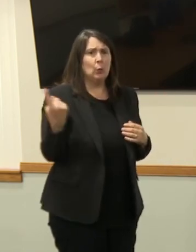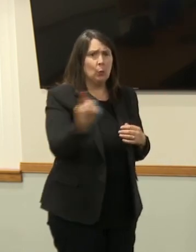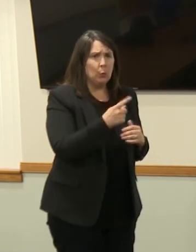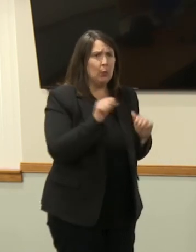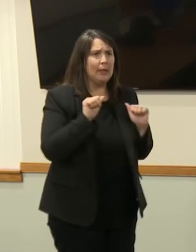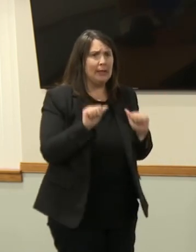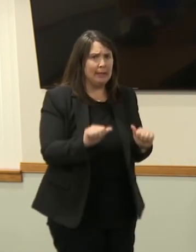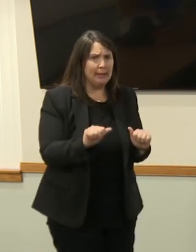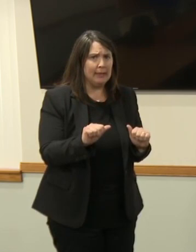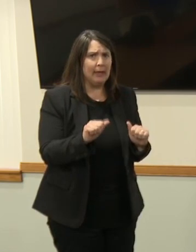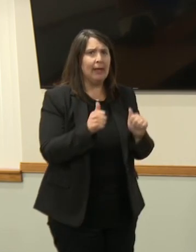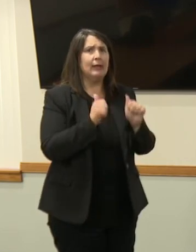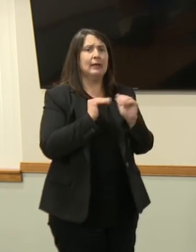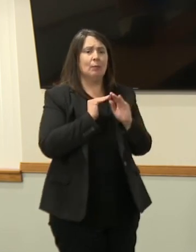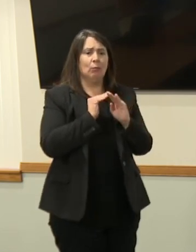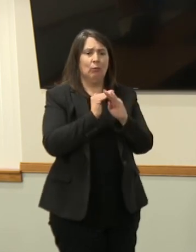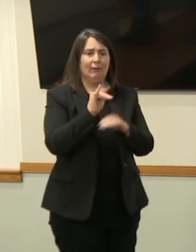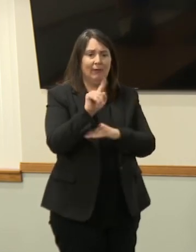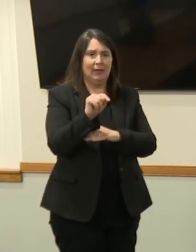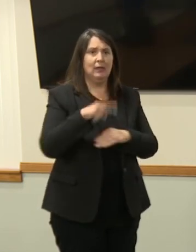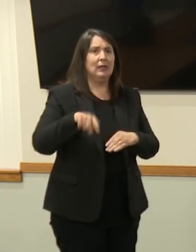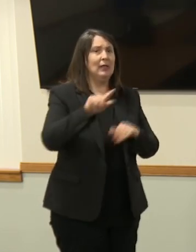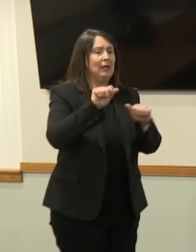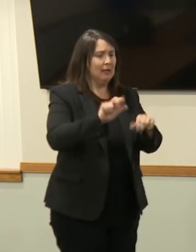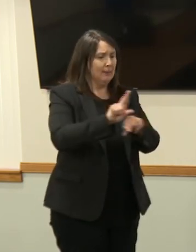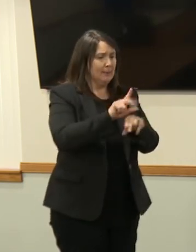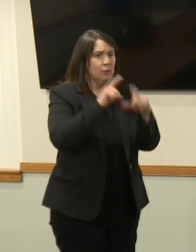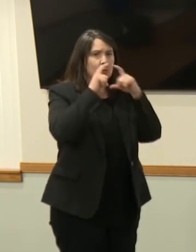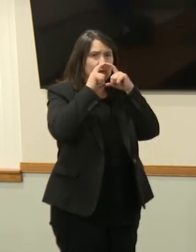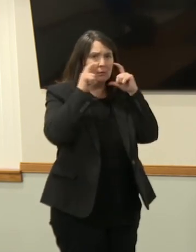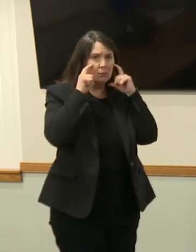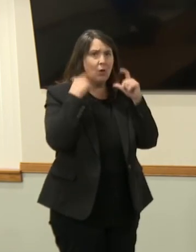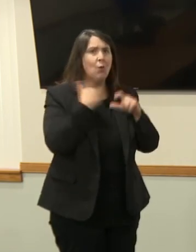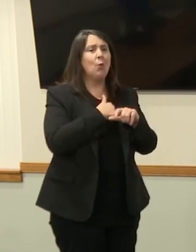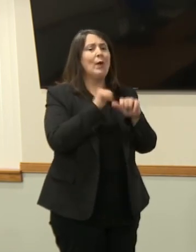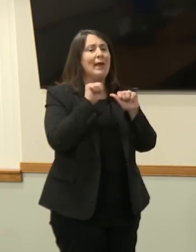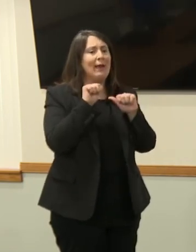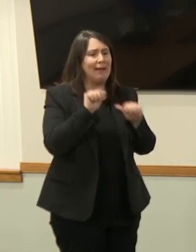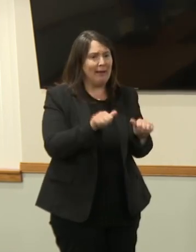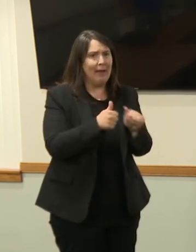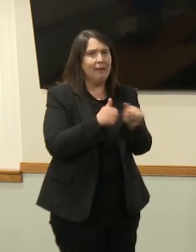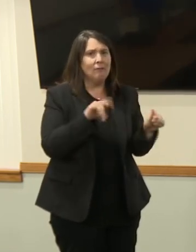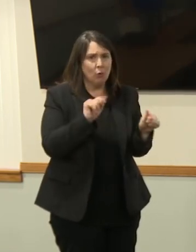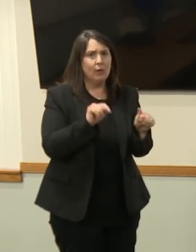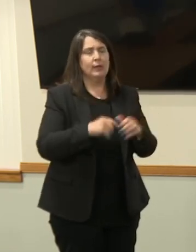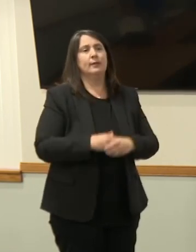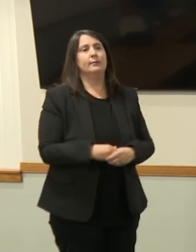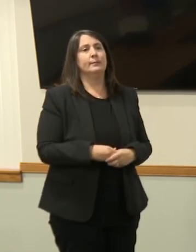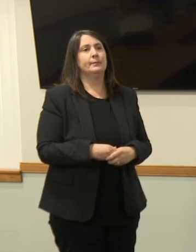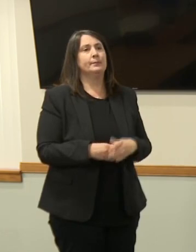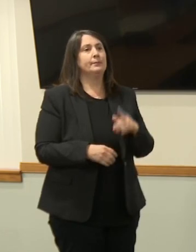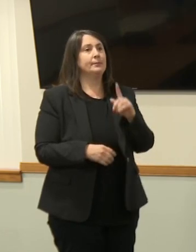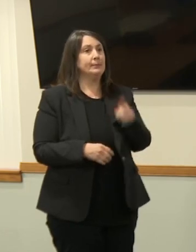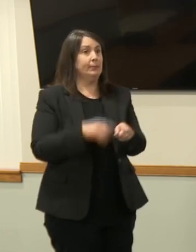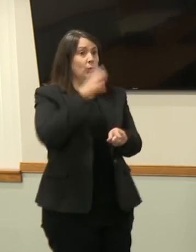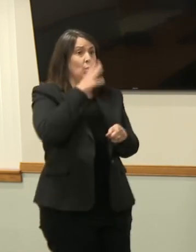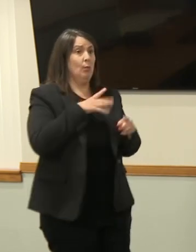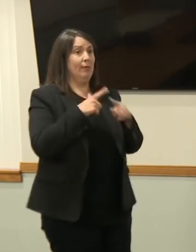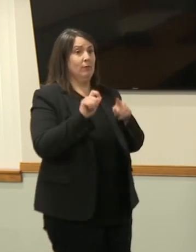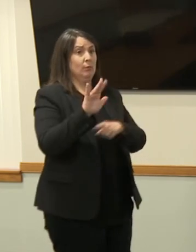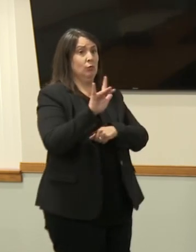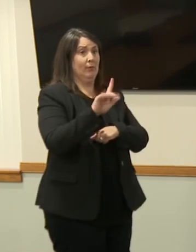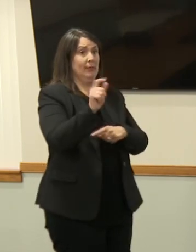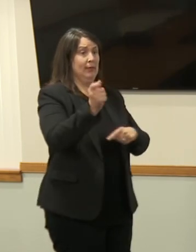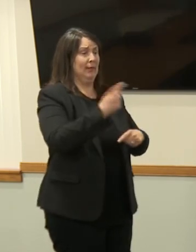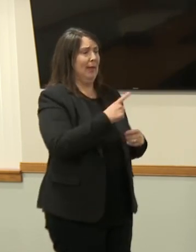masks and we can do all of those key interventions, hopefully we can prevent that from happening. Monica, do you know on average how many